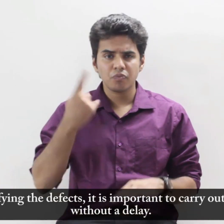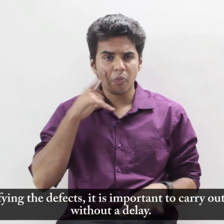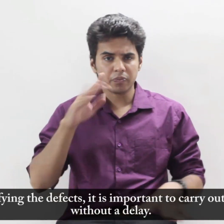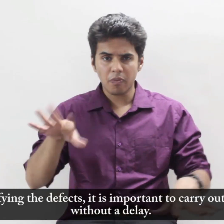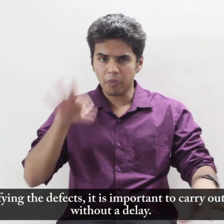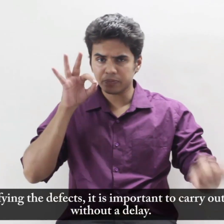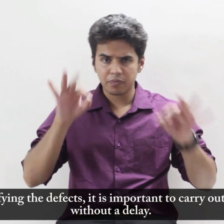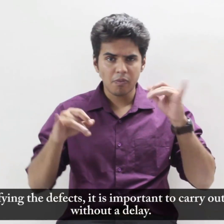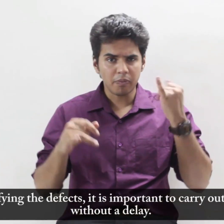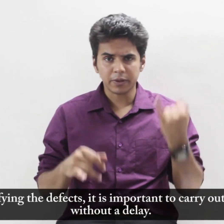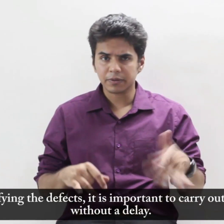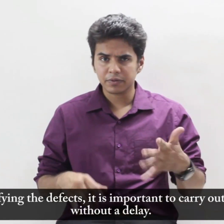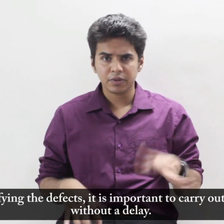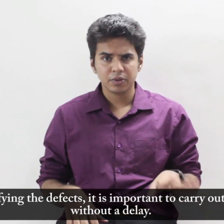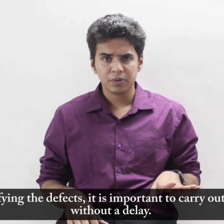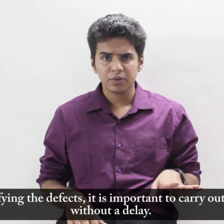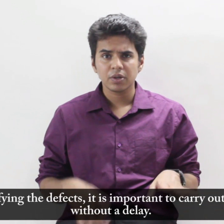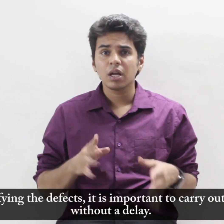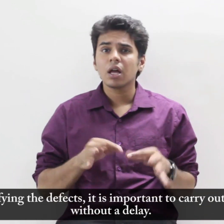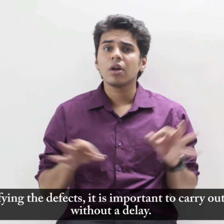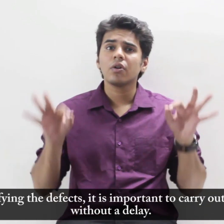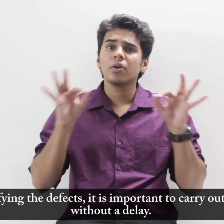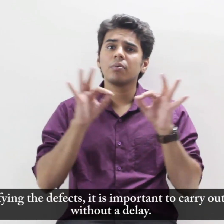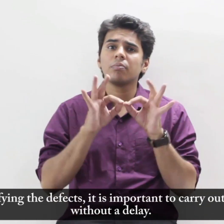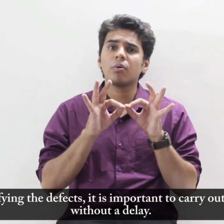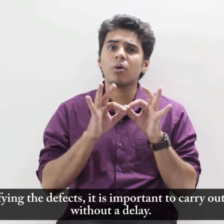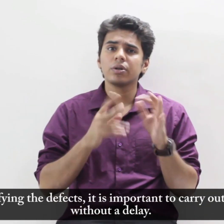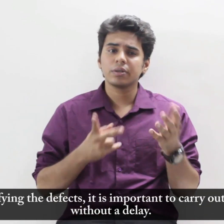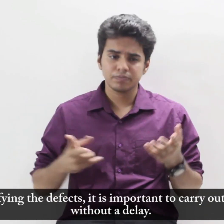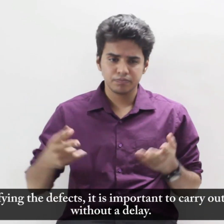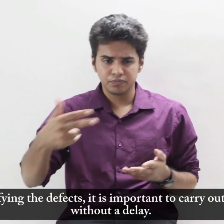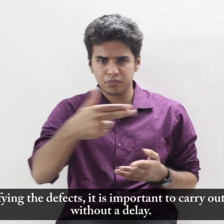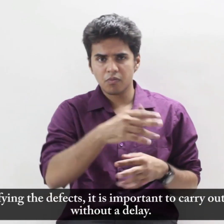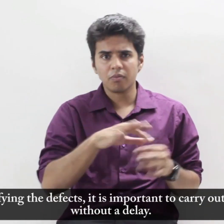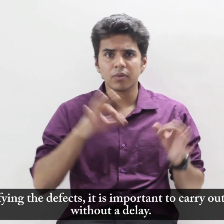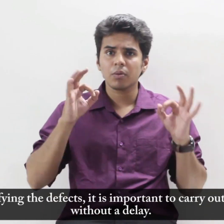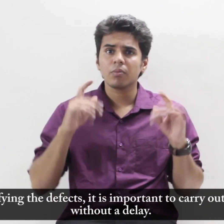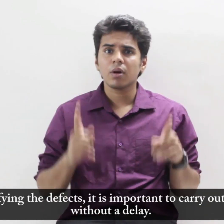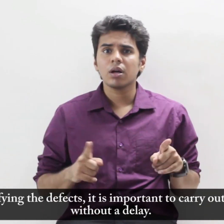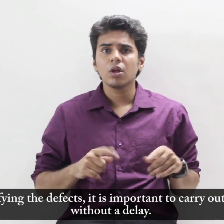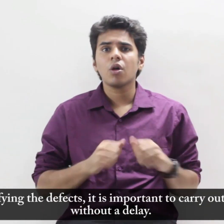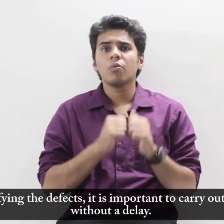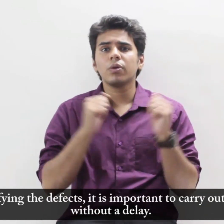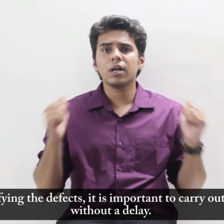After identifying the defects, it is important to carry out alterations without a delay.